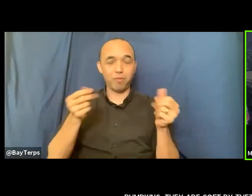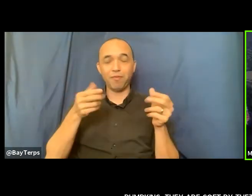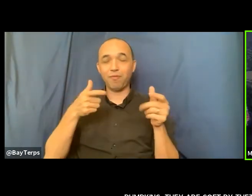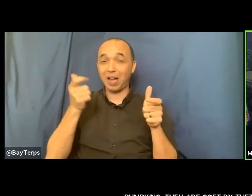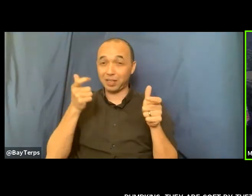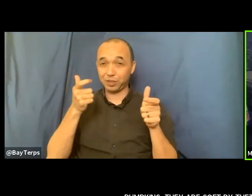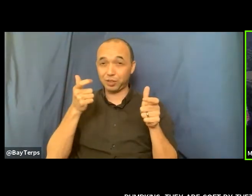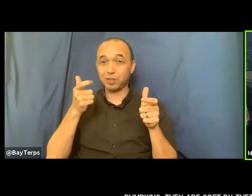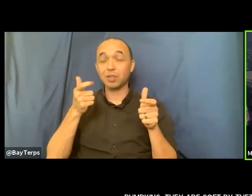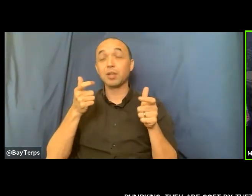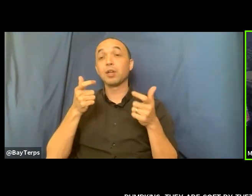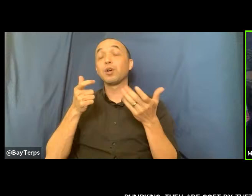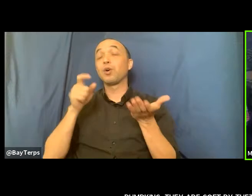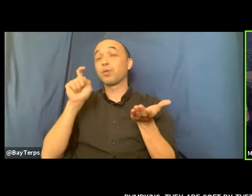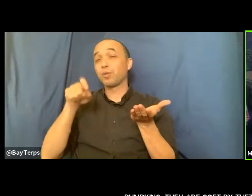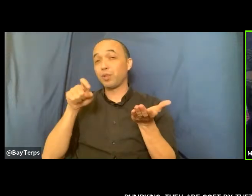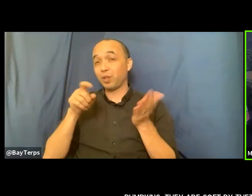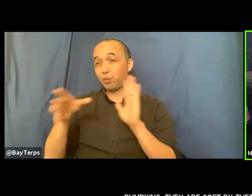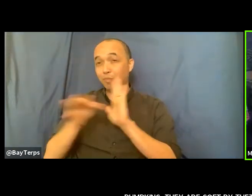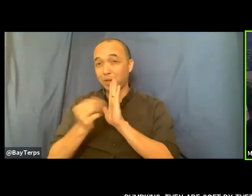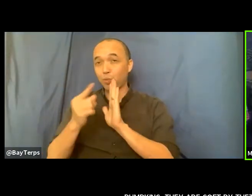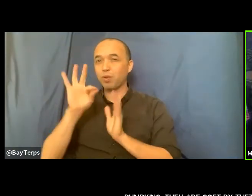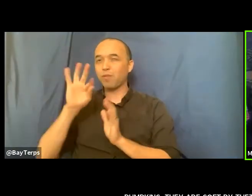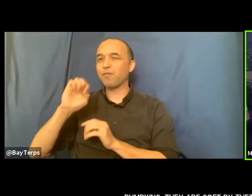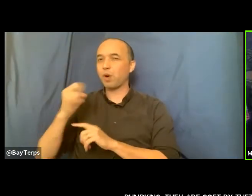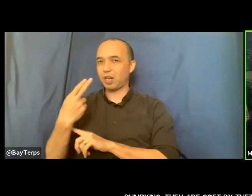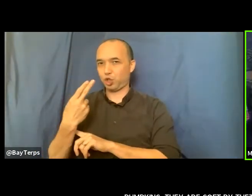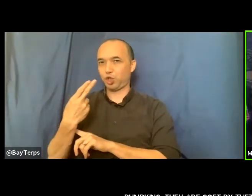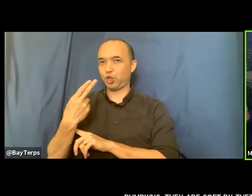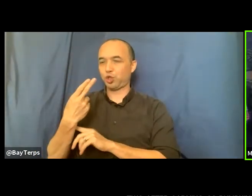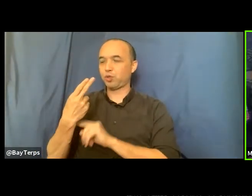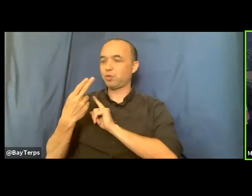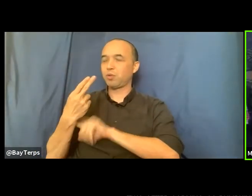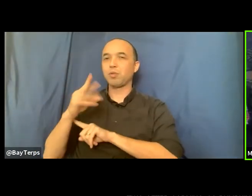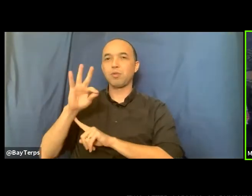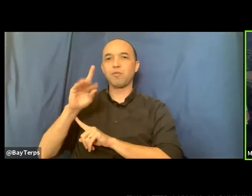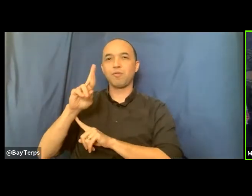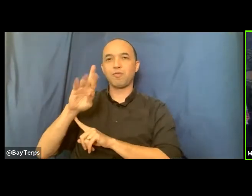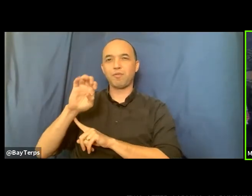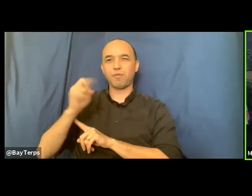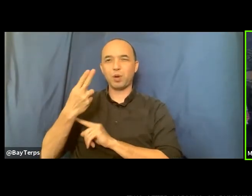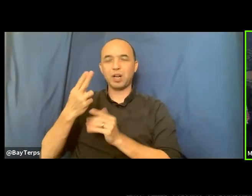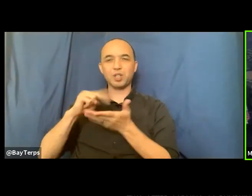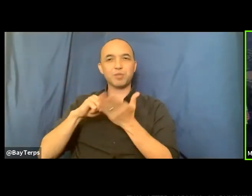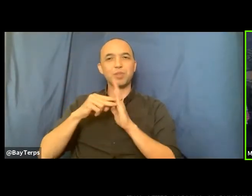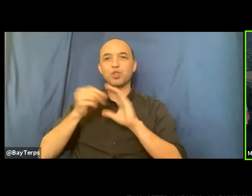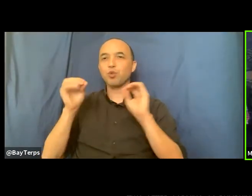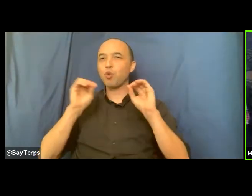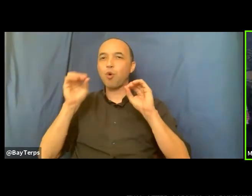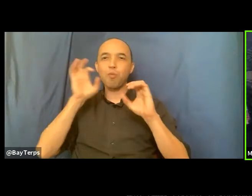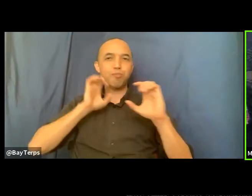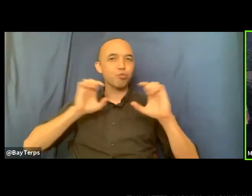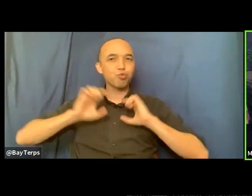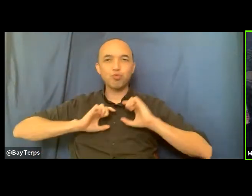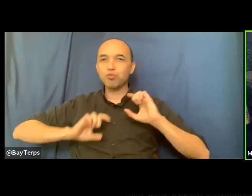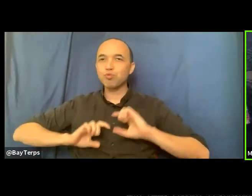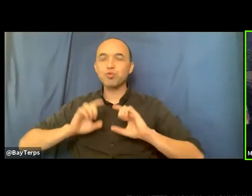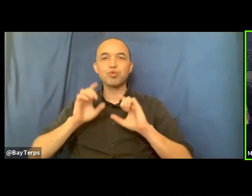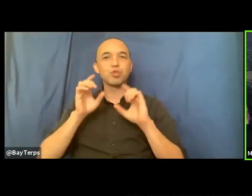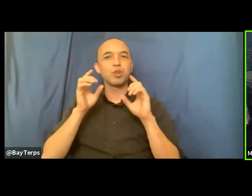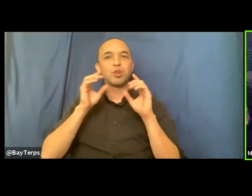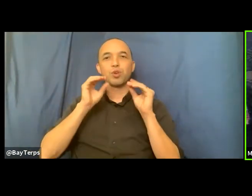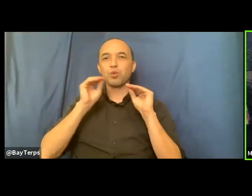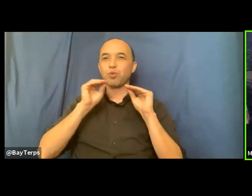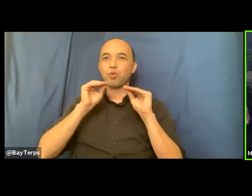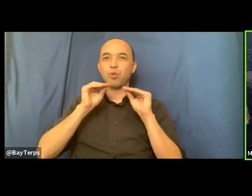and fresh to us means seeing that they're you know, not bruised or blemished on the skin. They shouldn't have